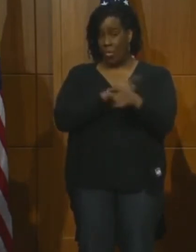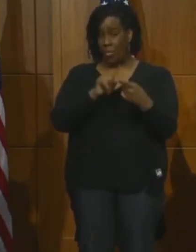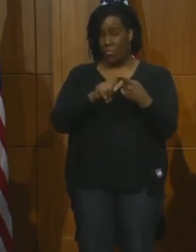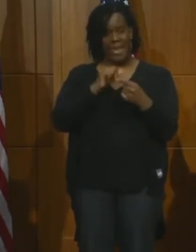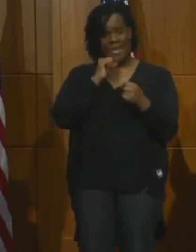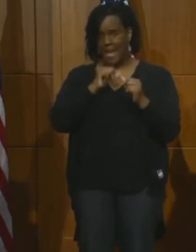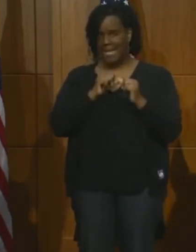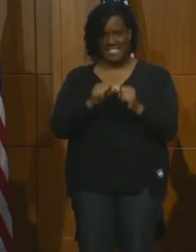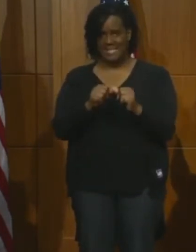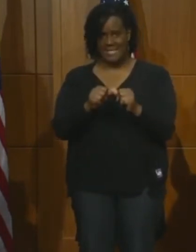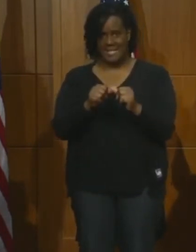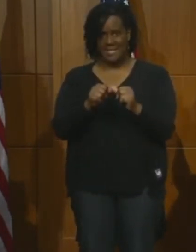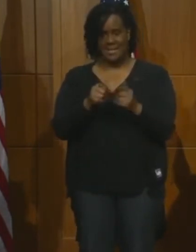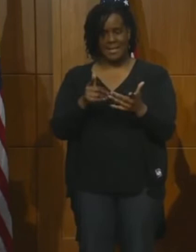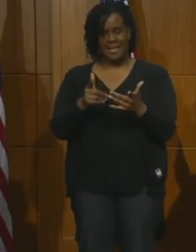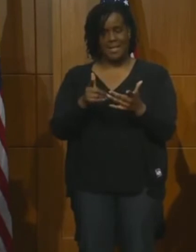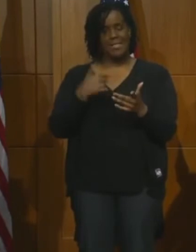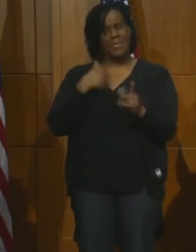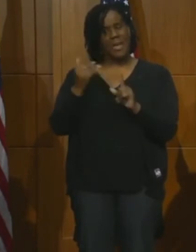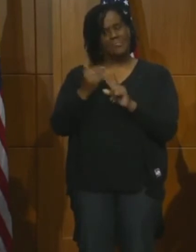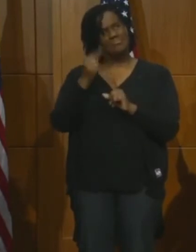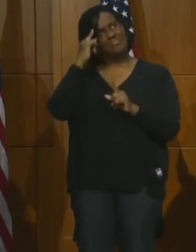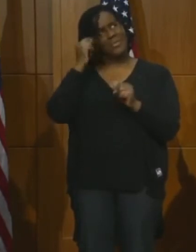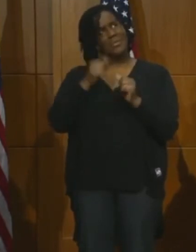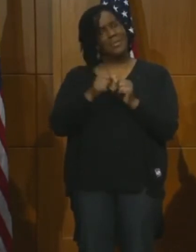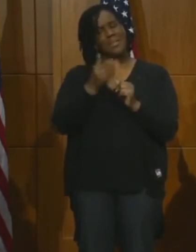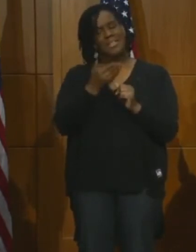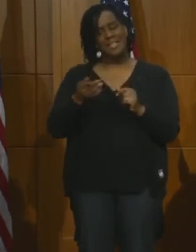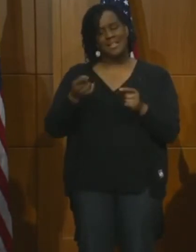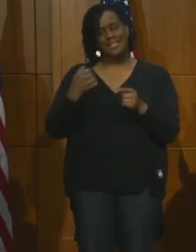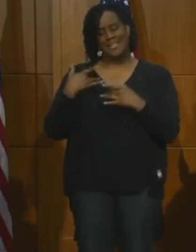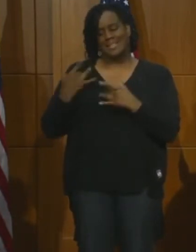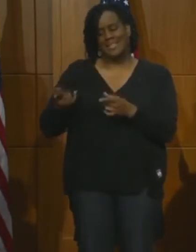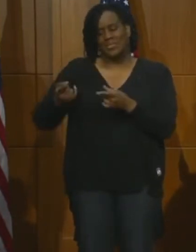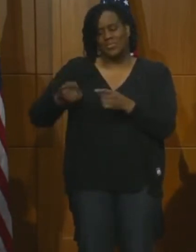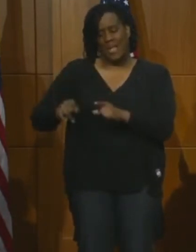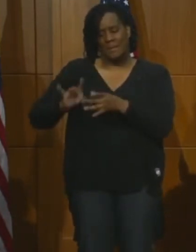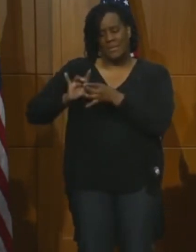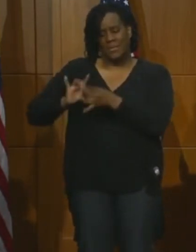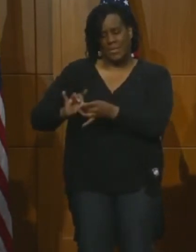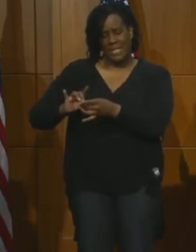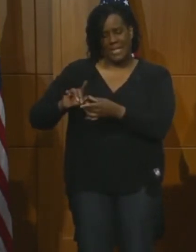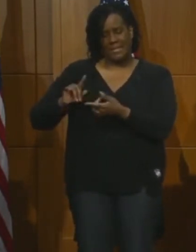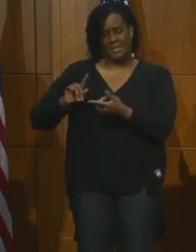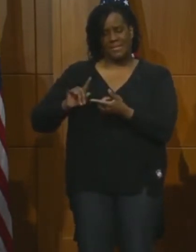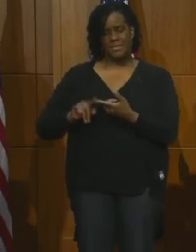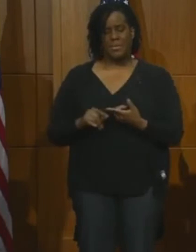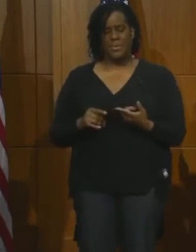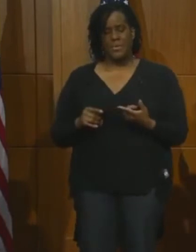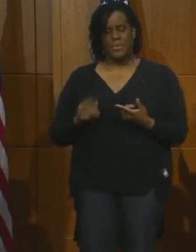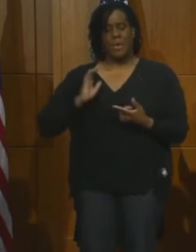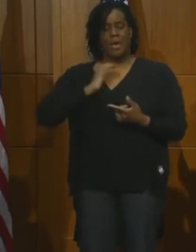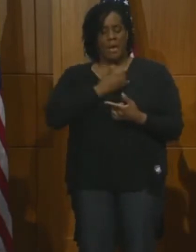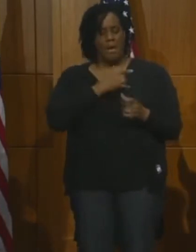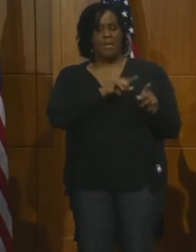And it reminded me of things that tend to happen as it relates to us